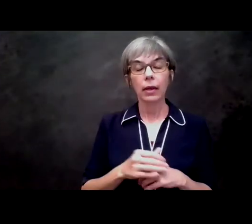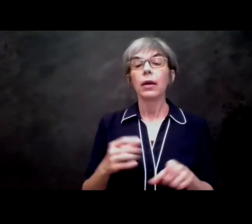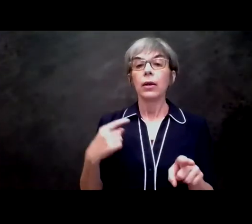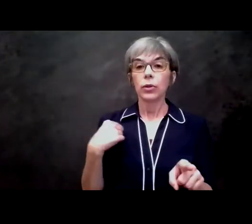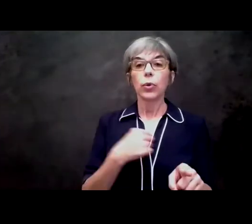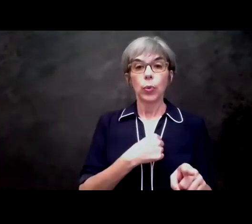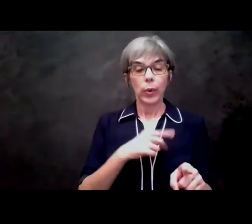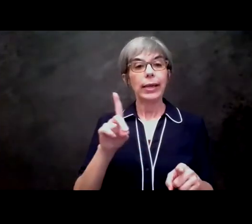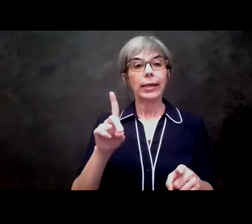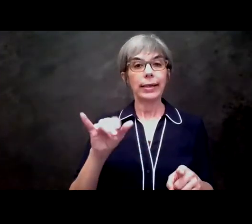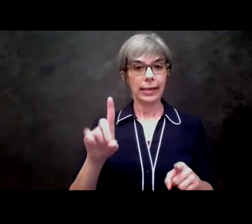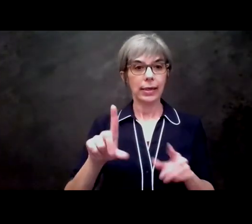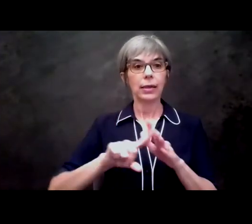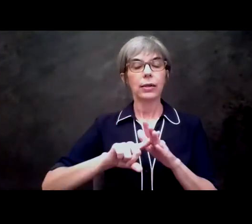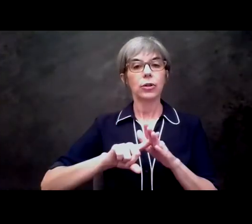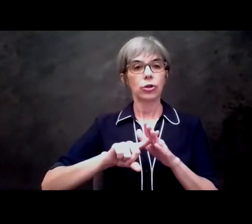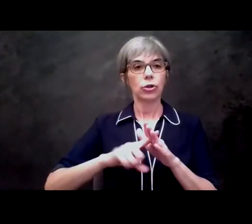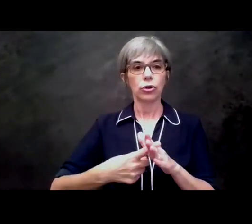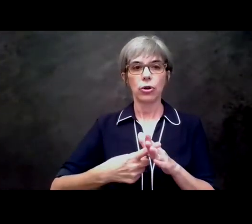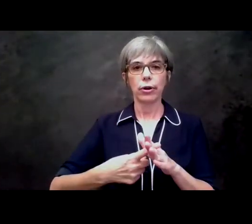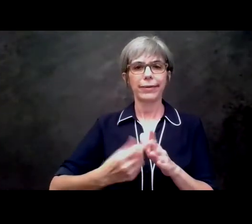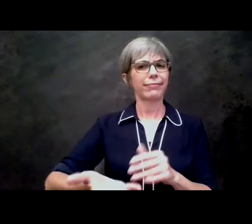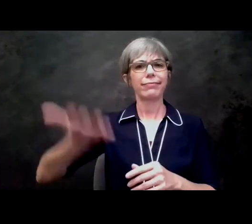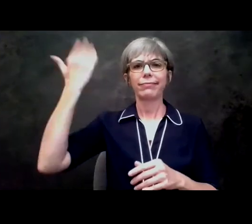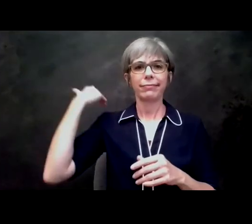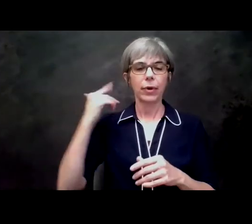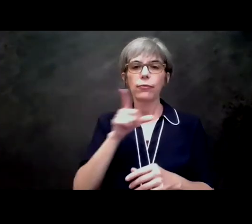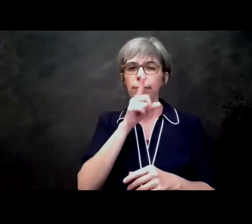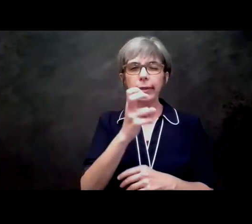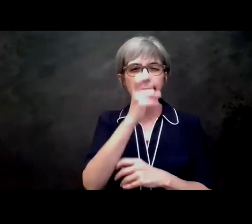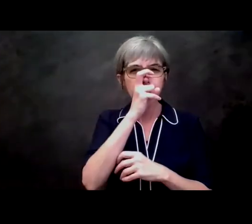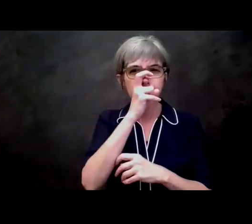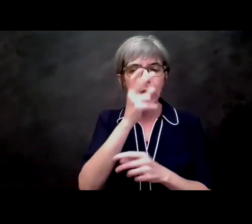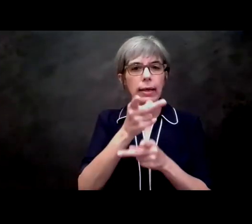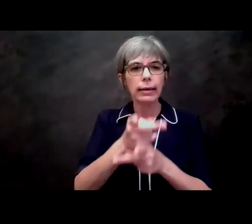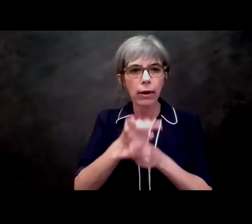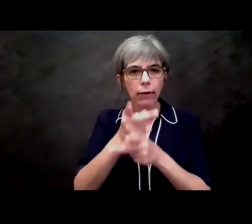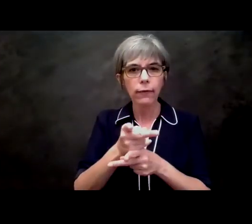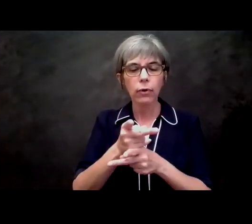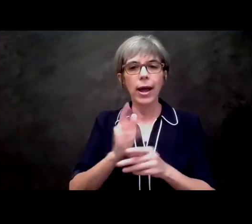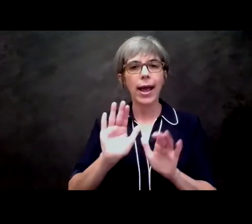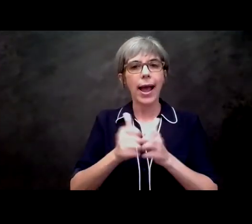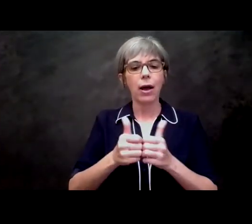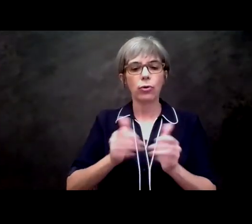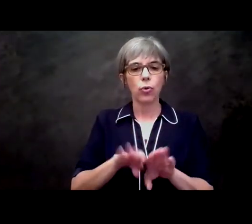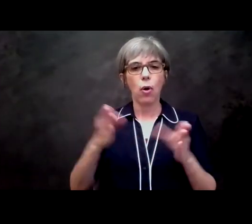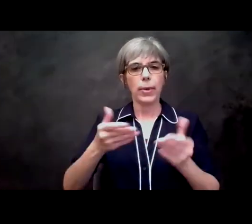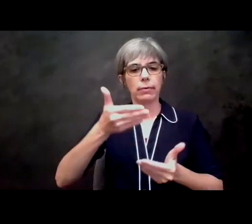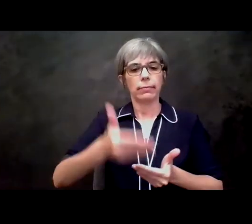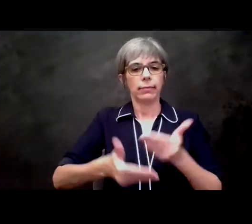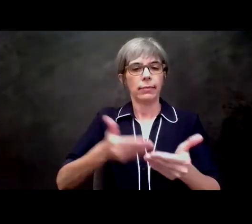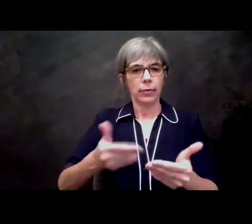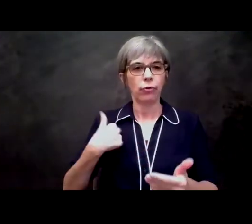very aggressive measures early on, and that really helped situate us in a really good position.